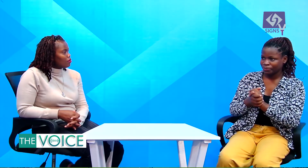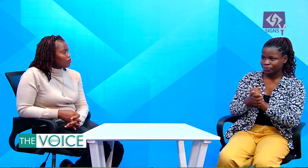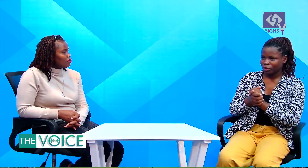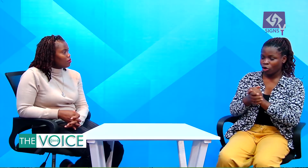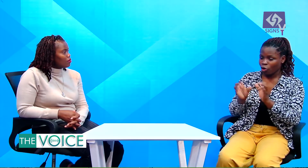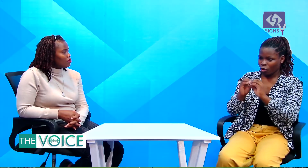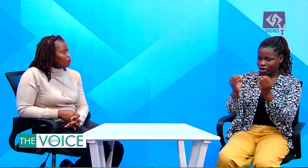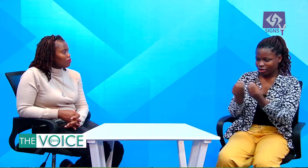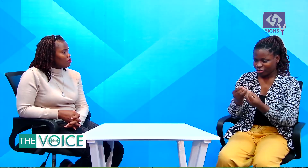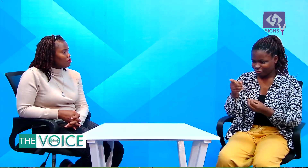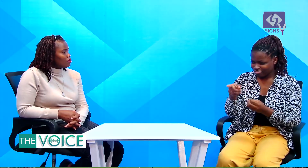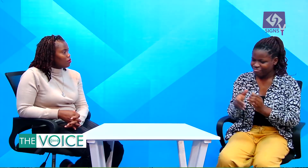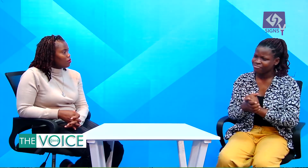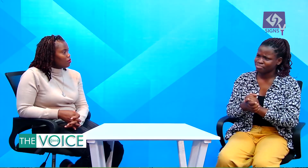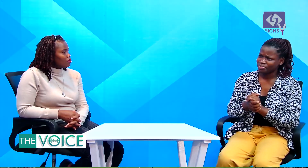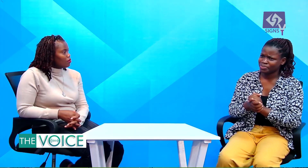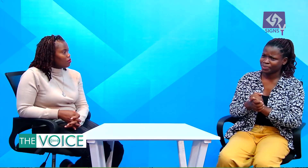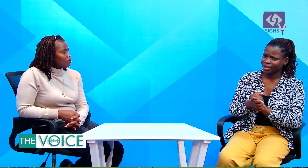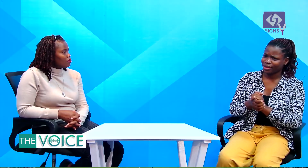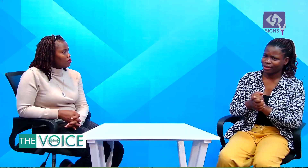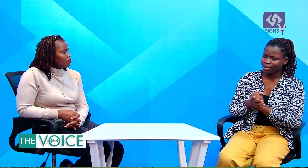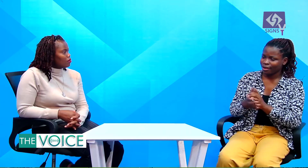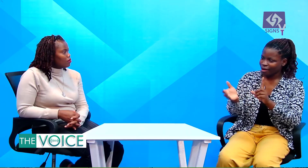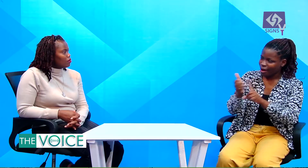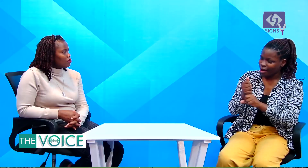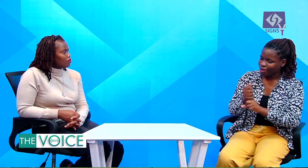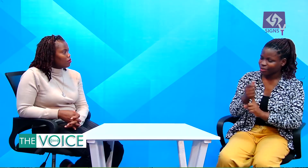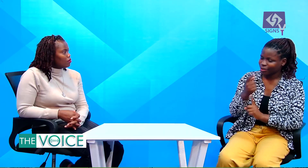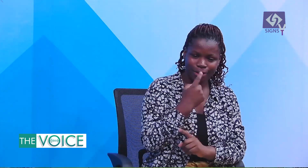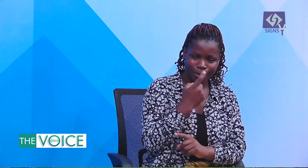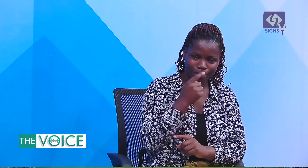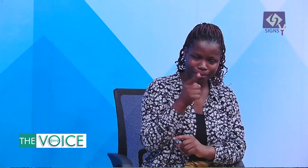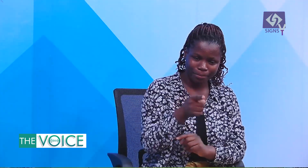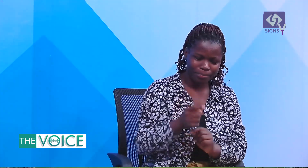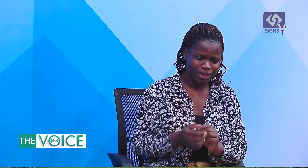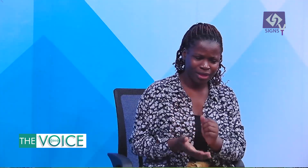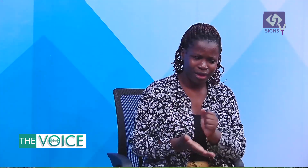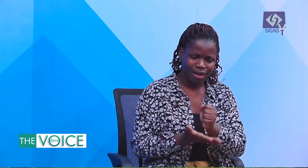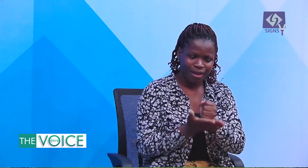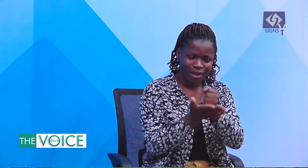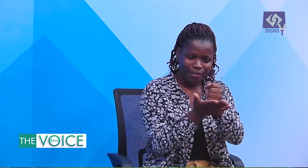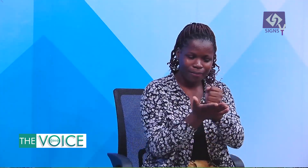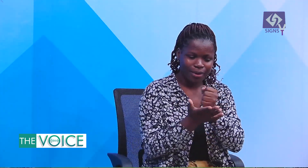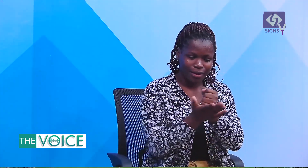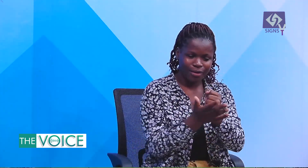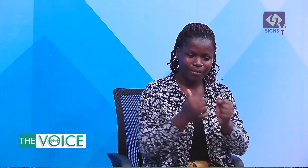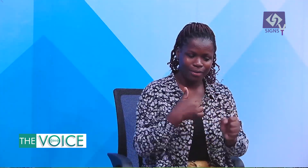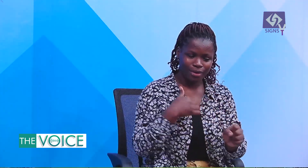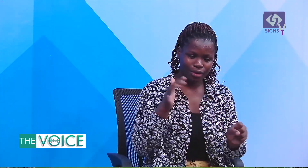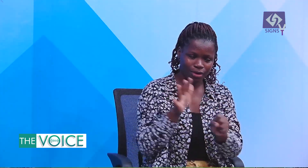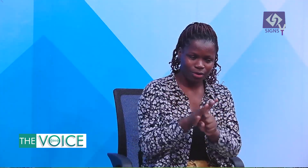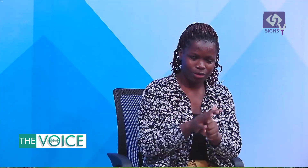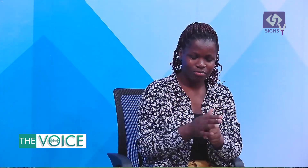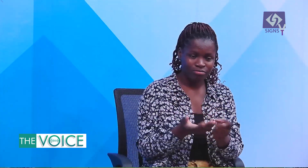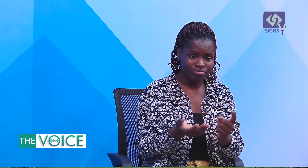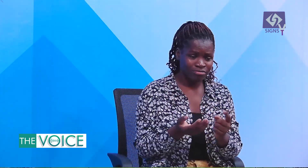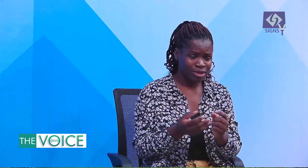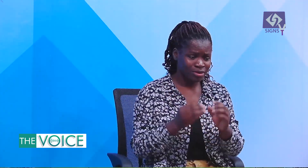you're joining this community and organization. Then that's where I met Rahab, and she